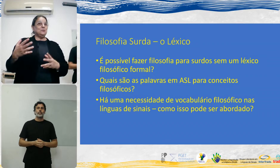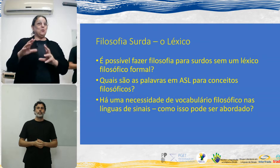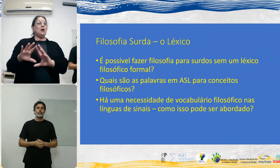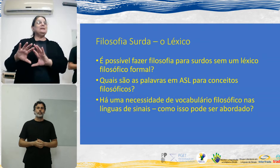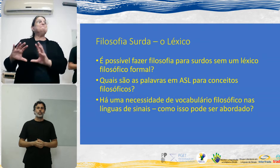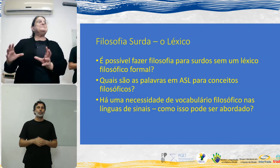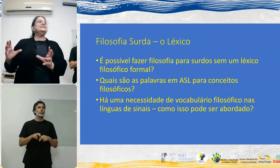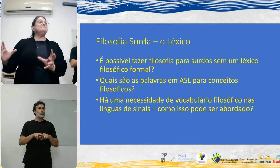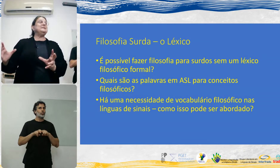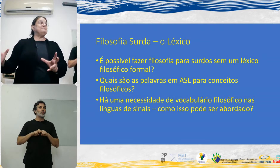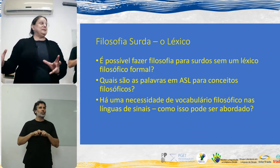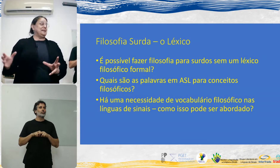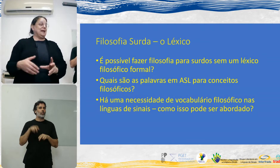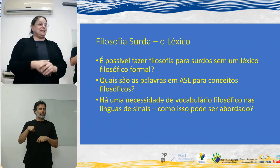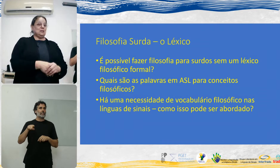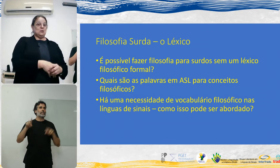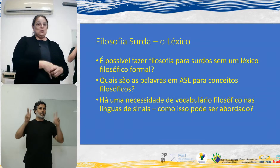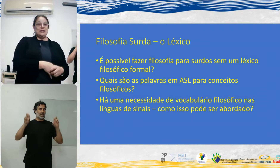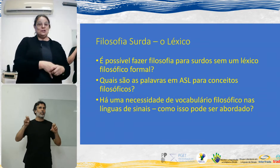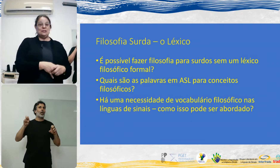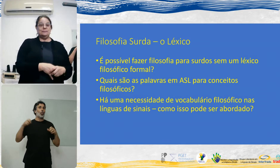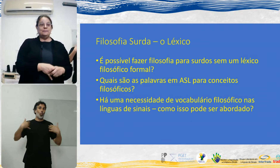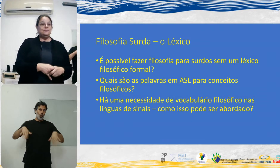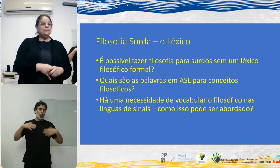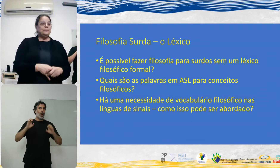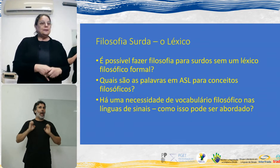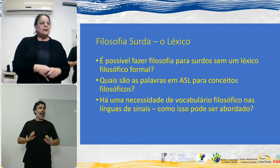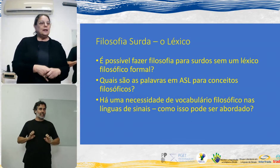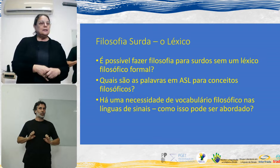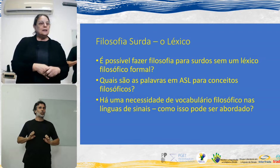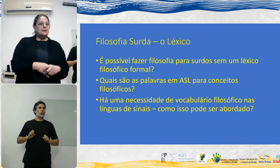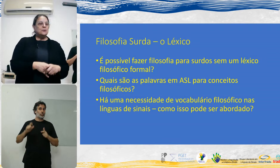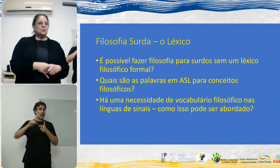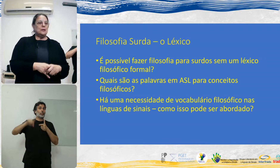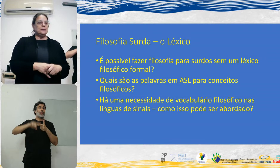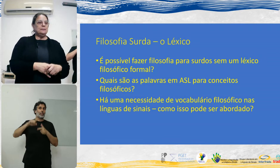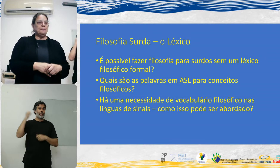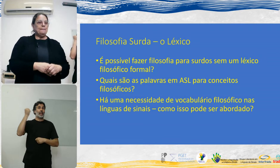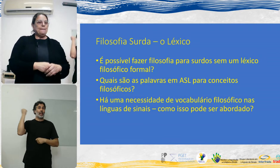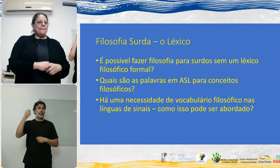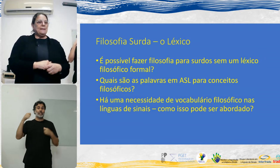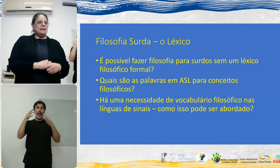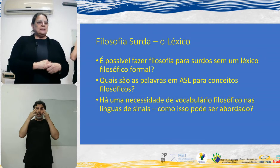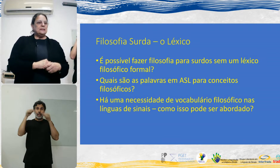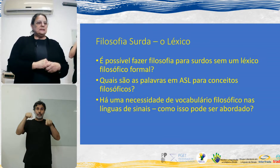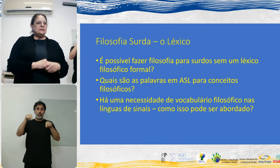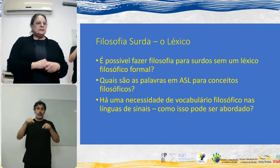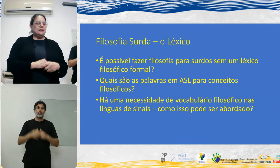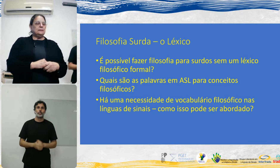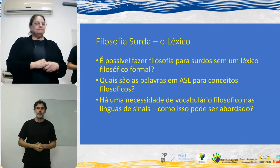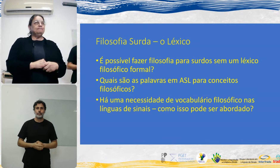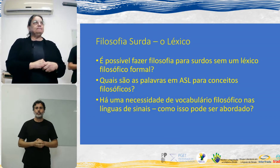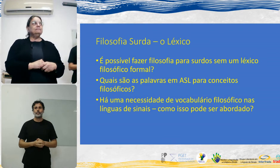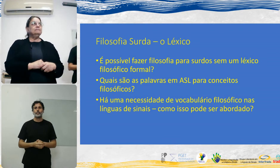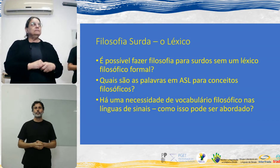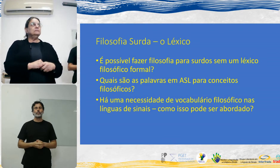that's one big, big, big ethical question. Another one is,